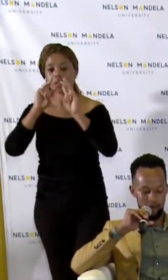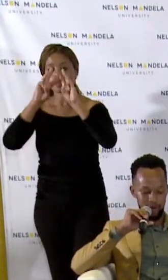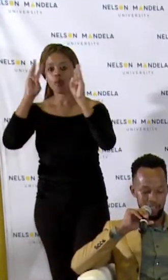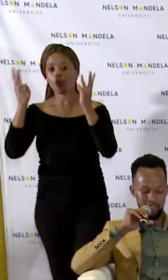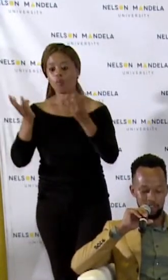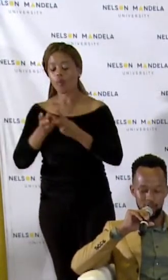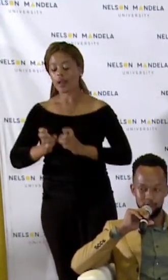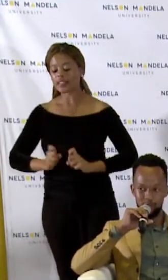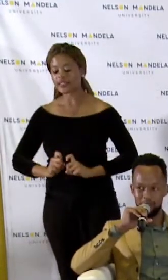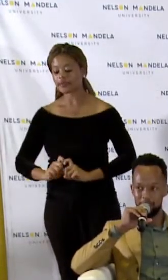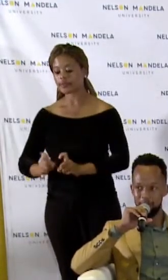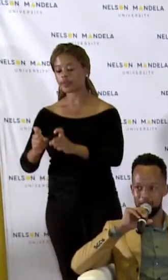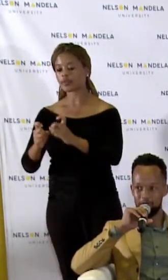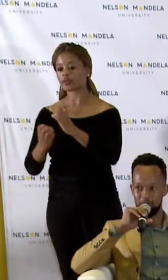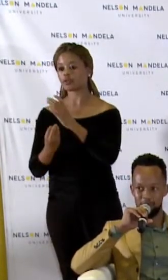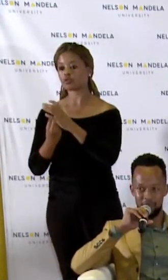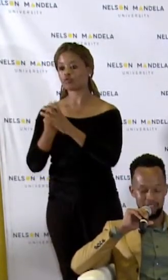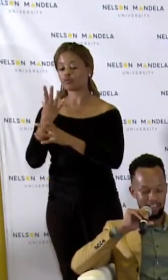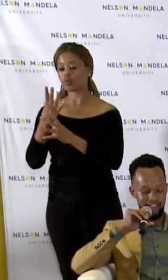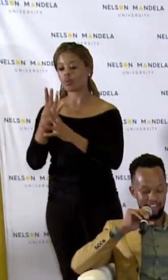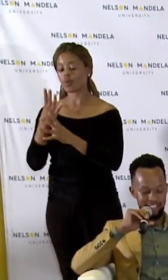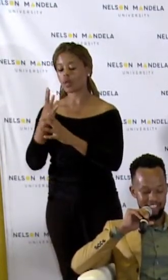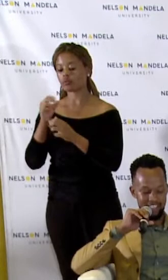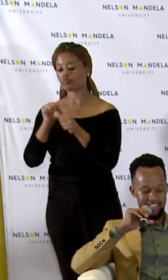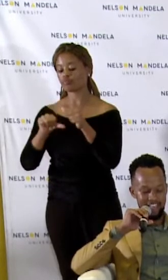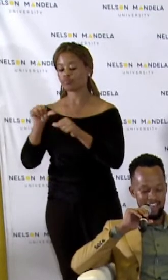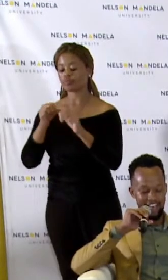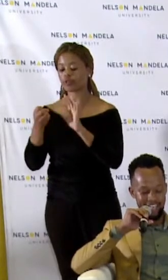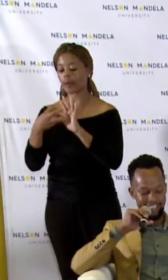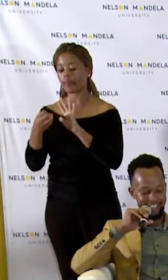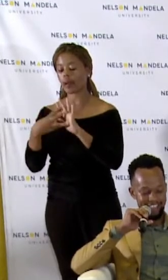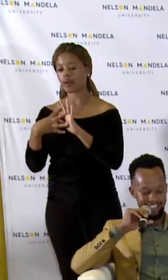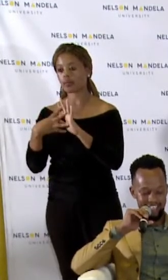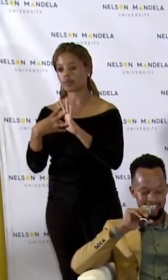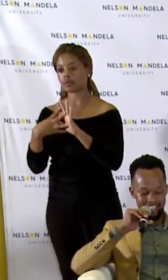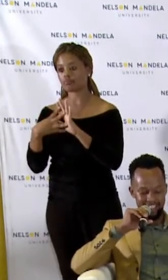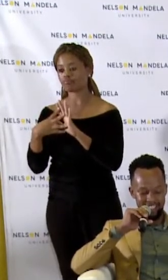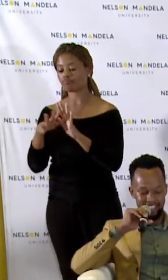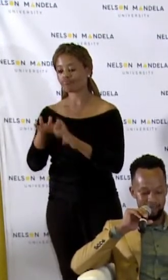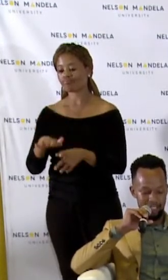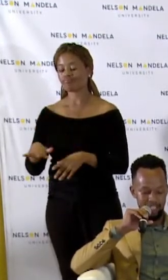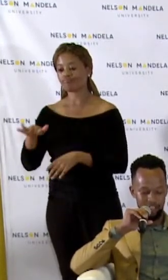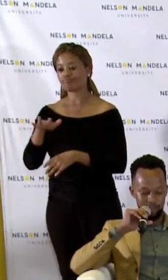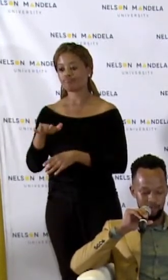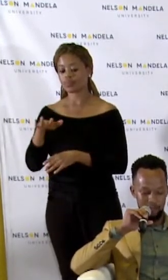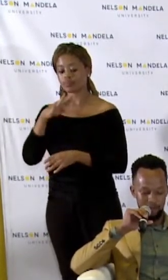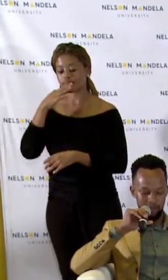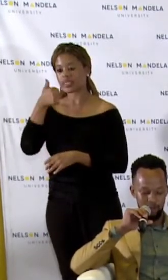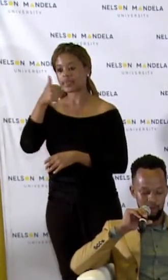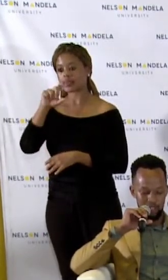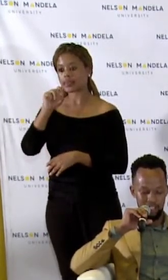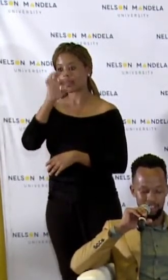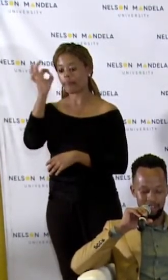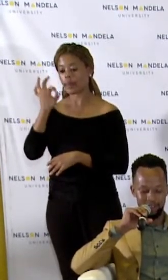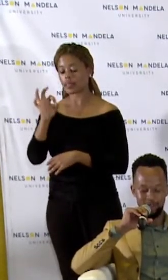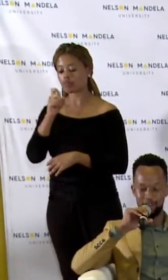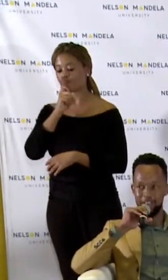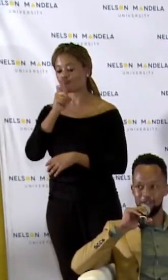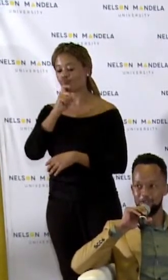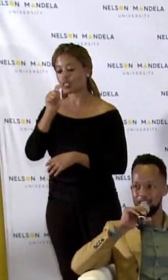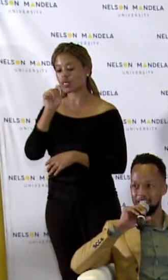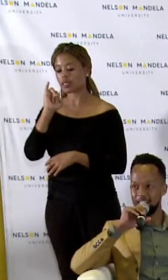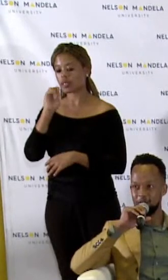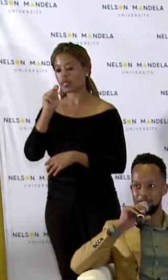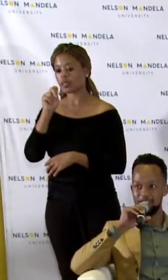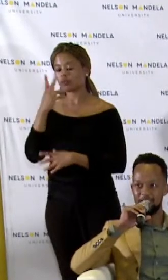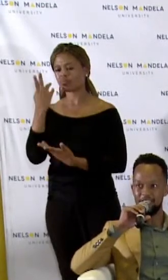fastest growing social media platform, right? And 60% of people use TikTok to